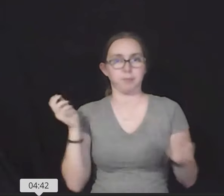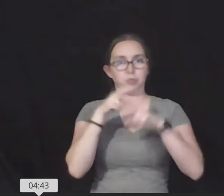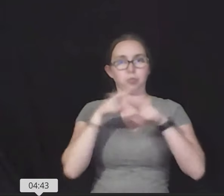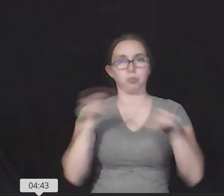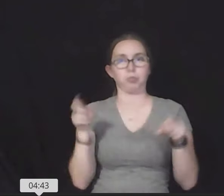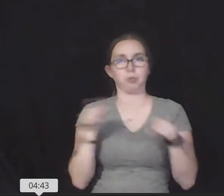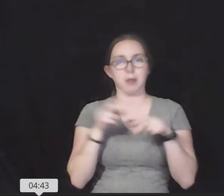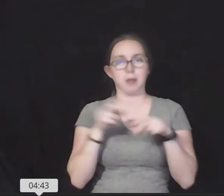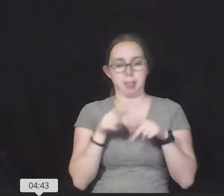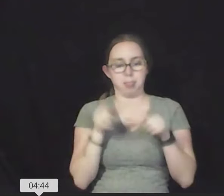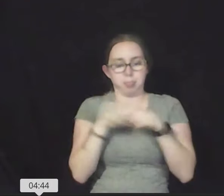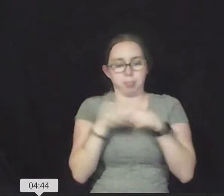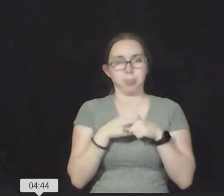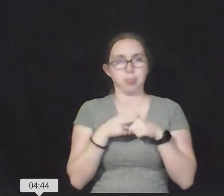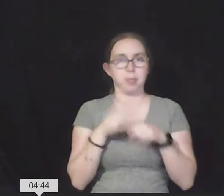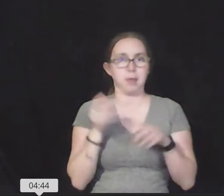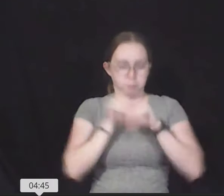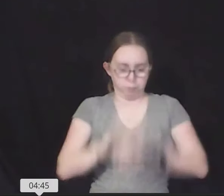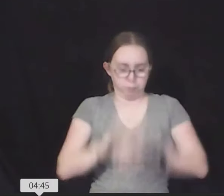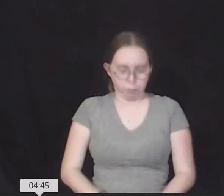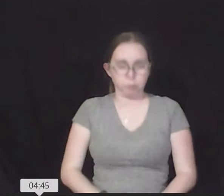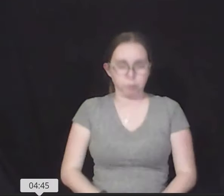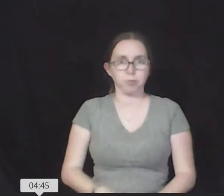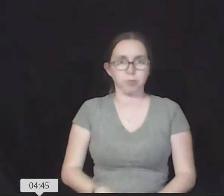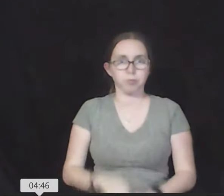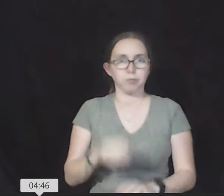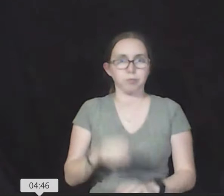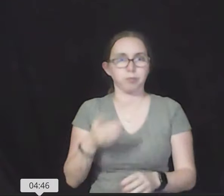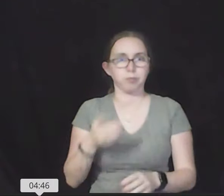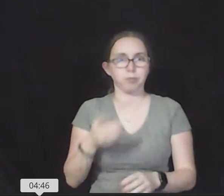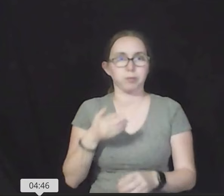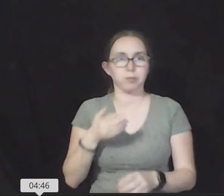has an action while our assistant's walking up for power?